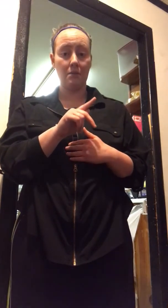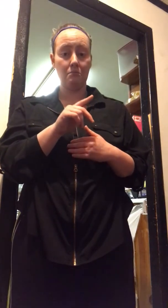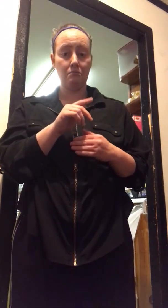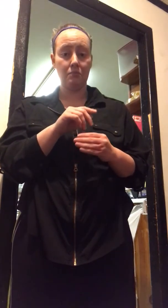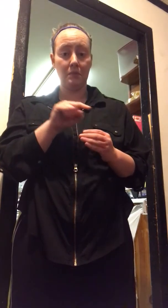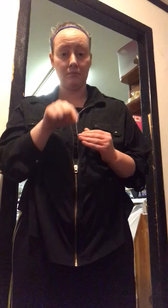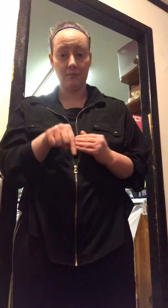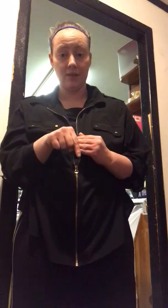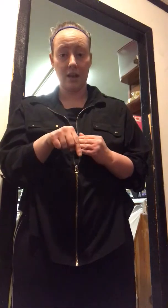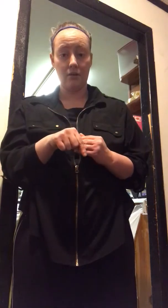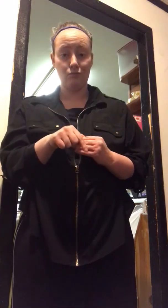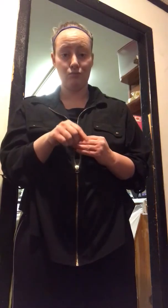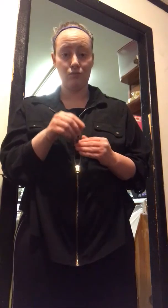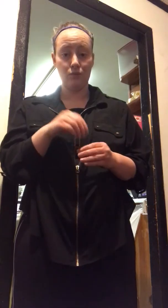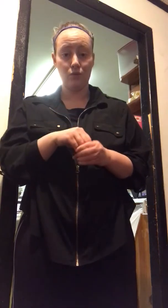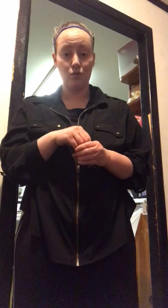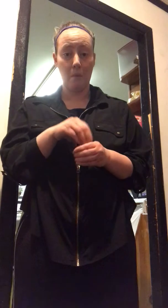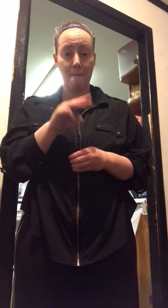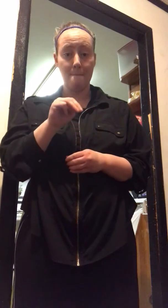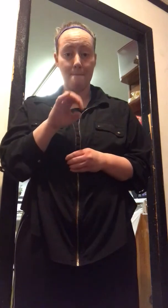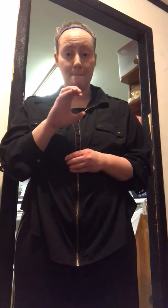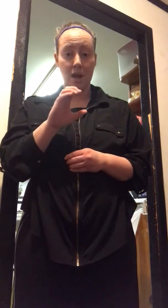into micromolecules.